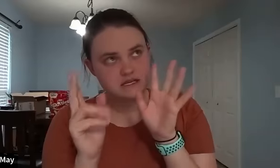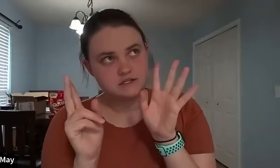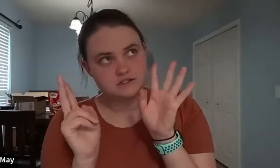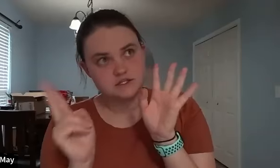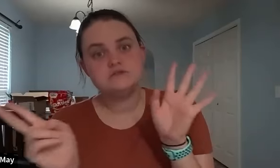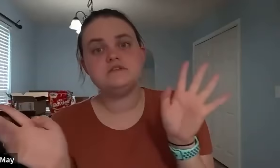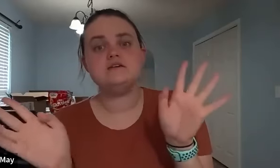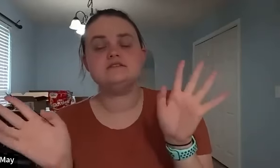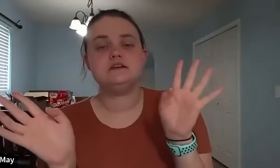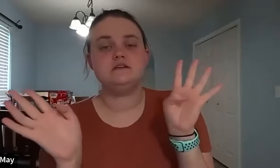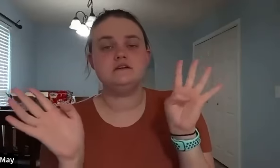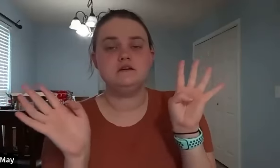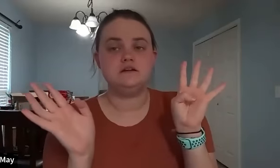say